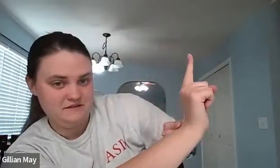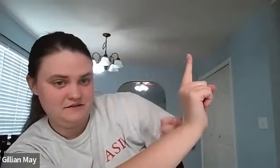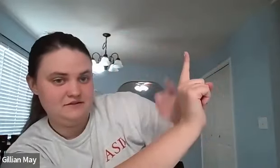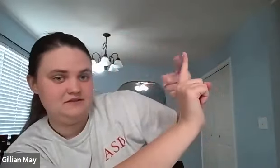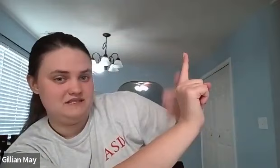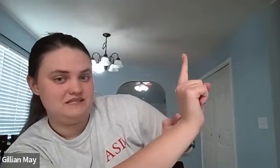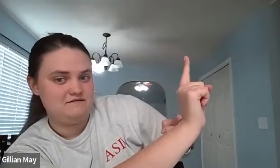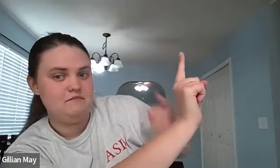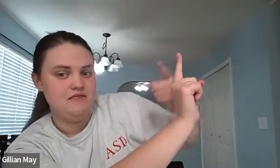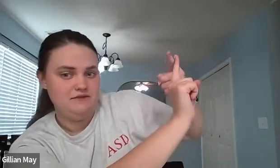So this is sign for month.